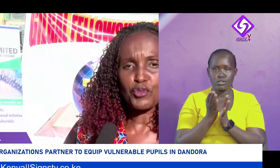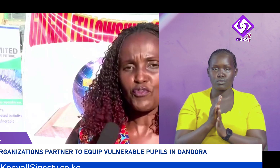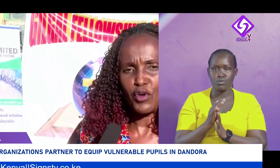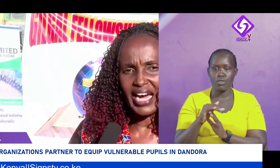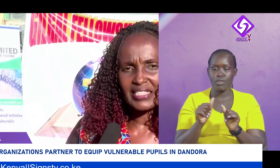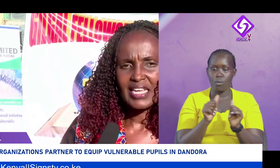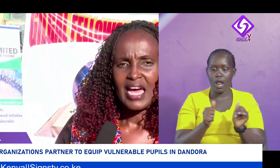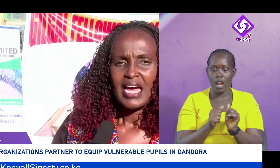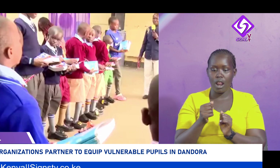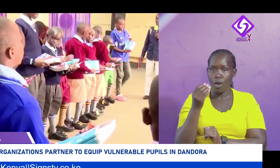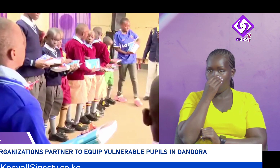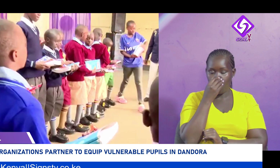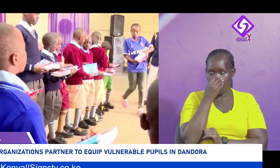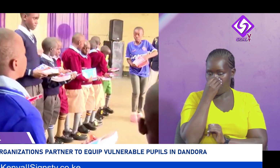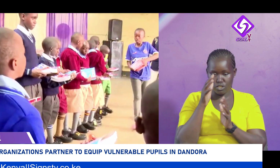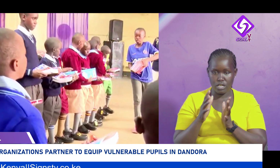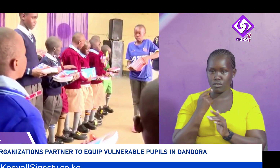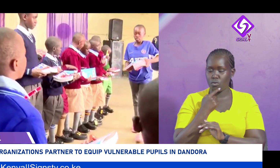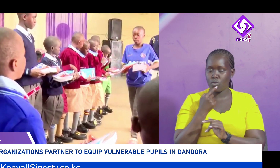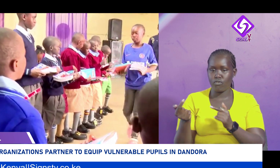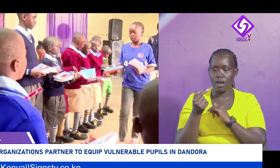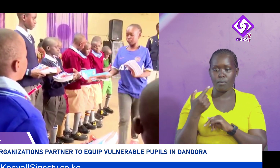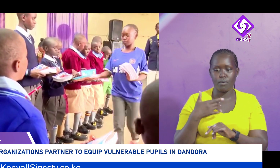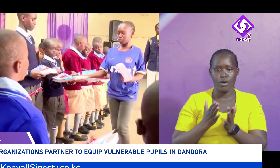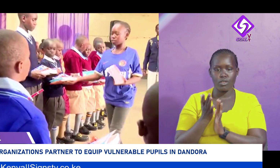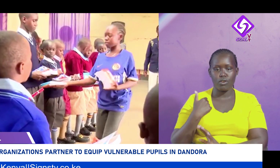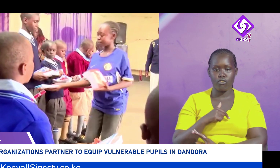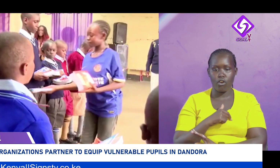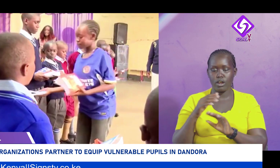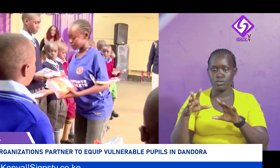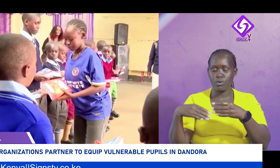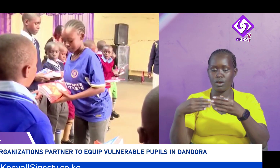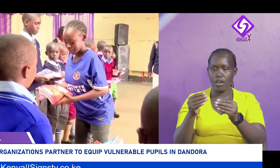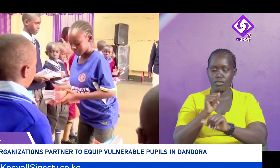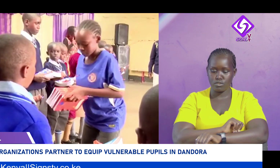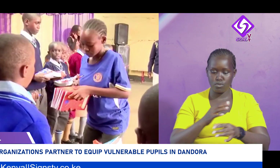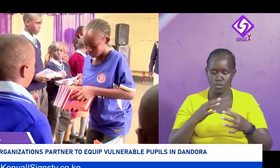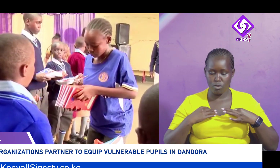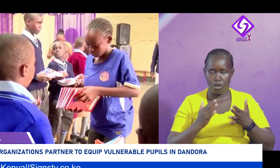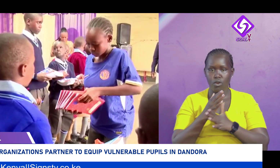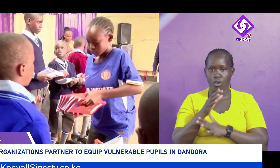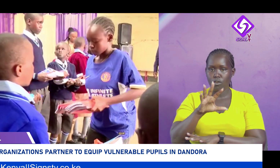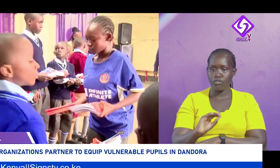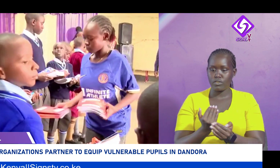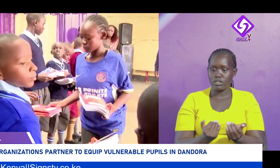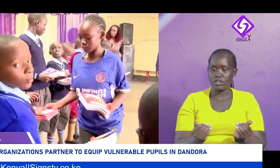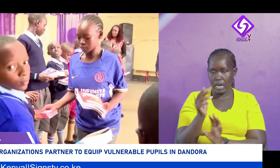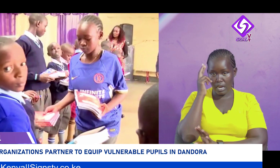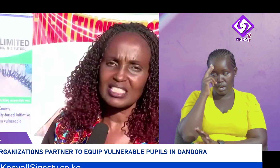through for us, and we were able to give out uniforms to over 50 children. The reason why we are giving uniform, it's not just